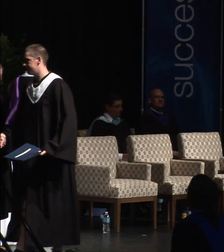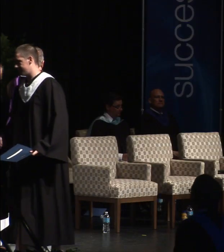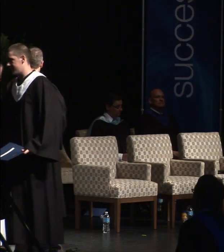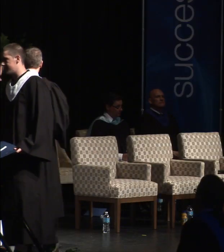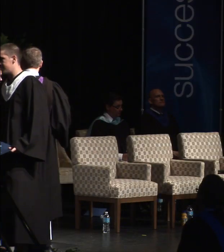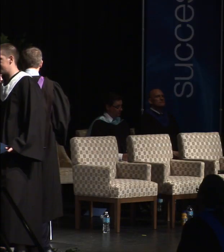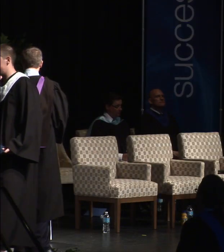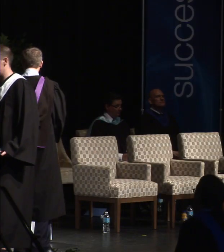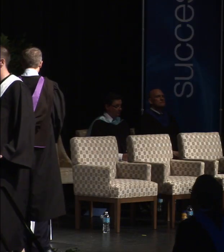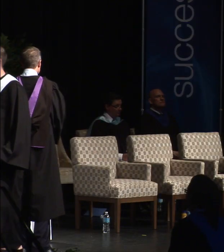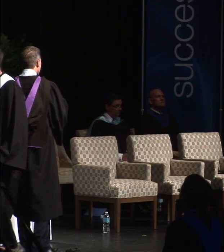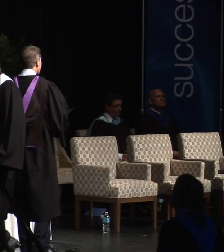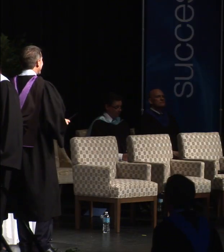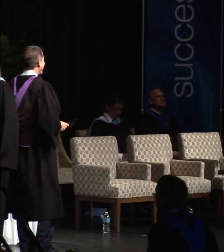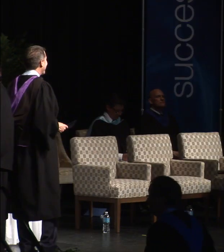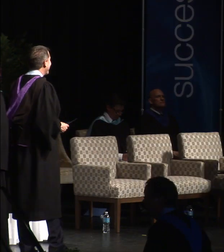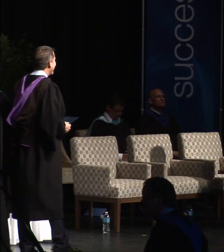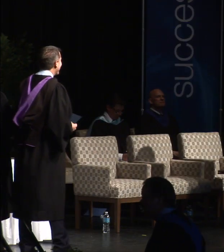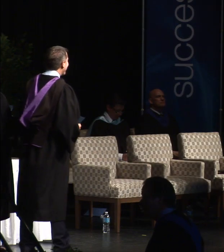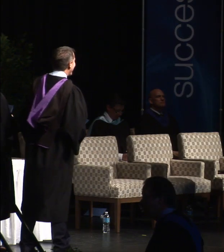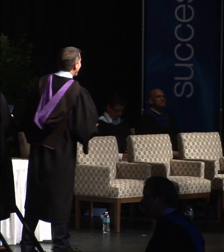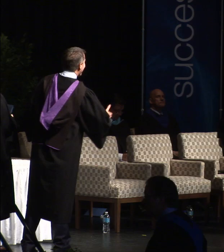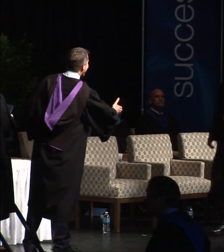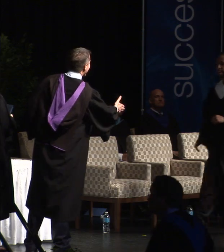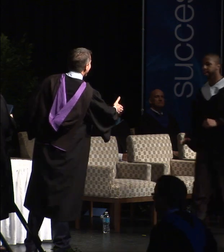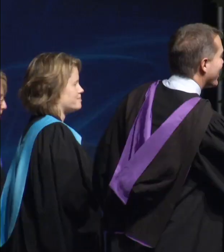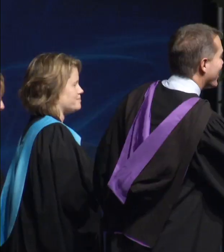Aaron William Gordon, honors.